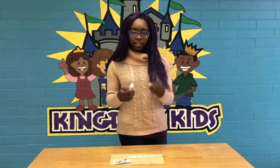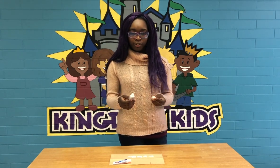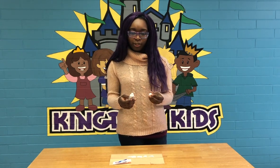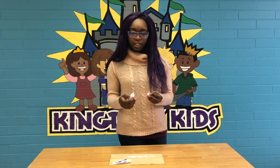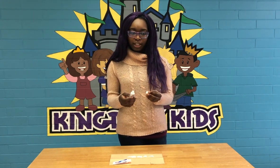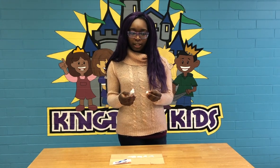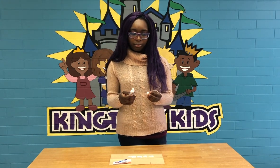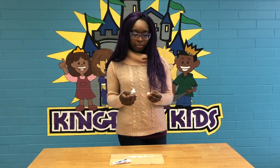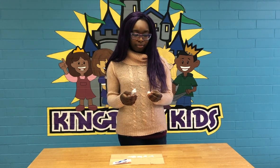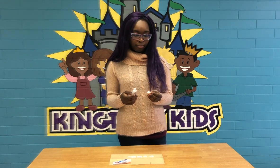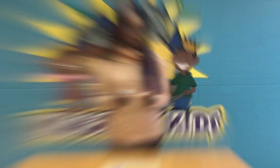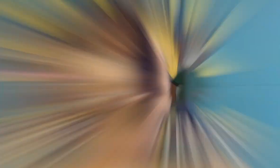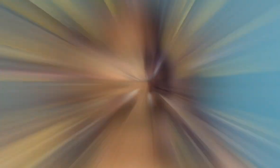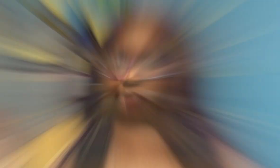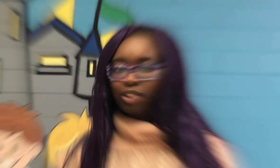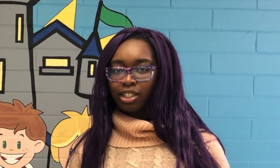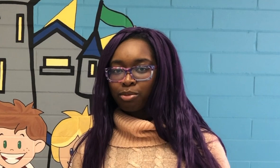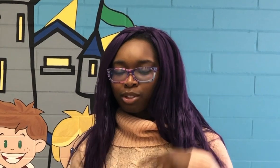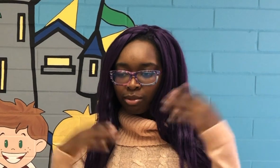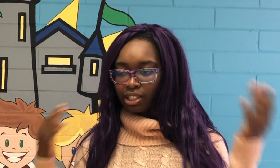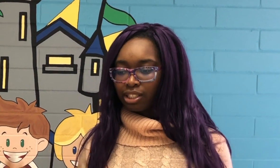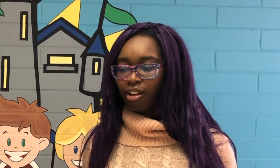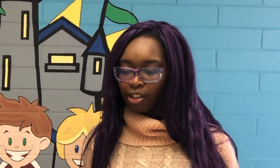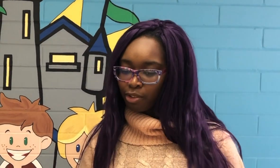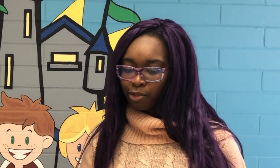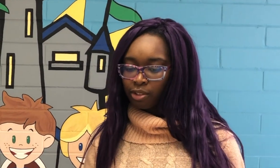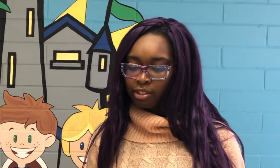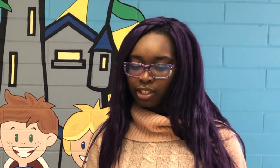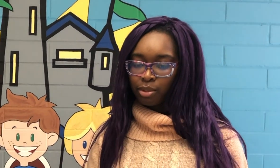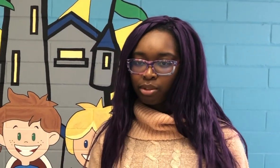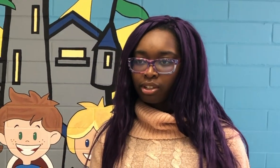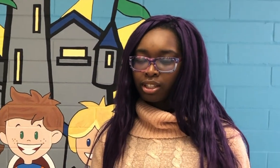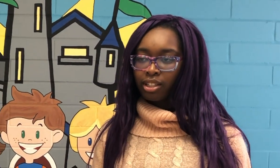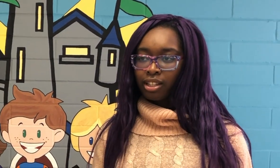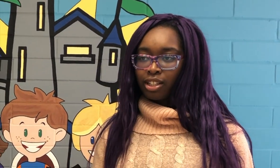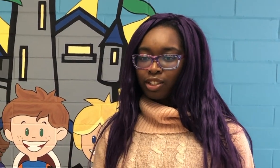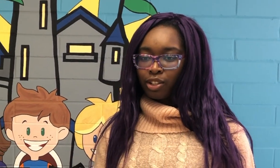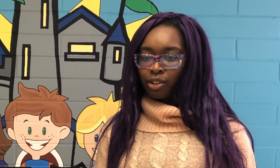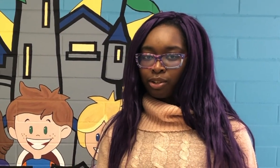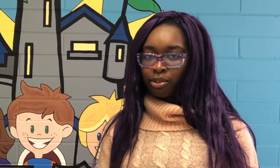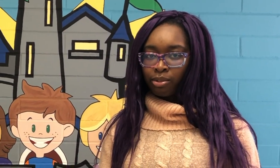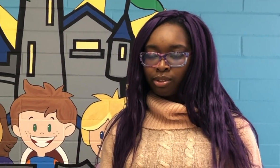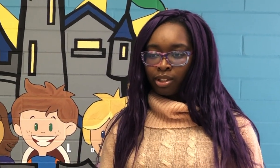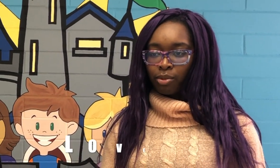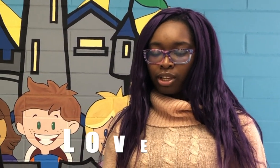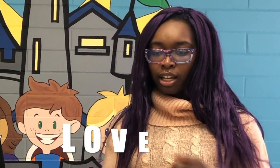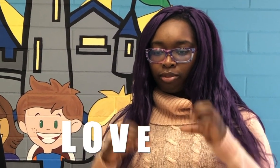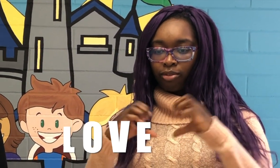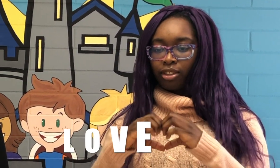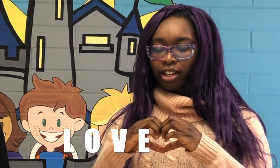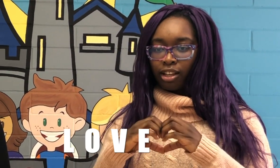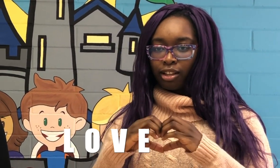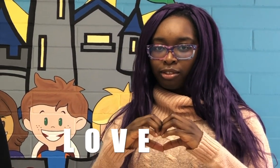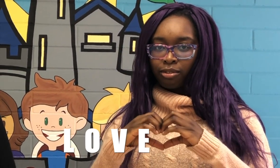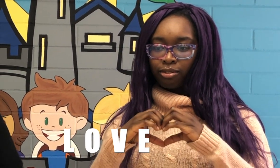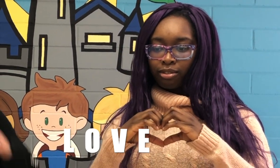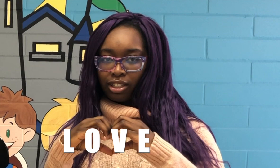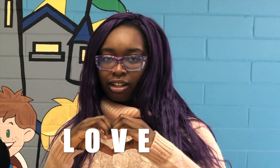the first time. So our memory verse is pretty much all of the fruit of the spirit. So we have love as a